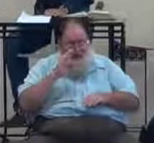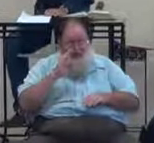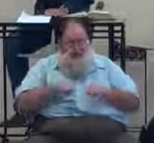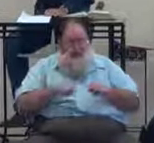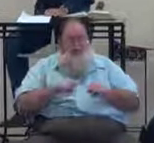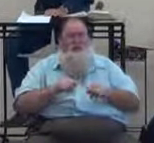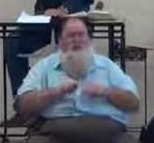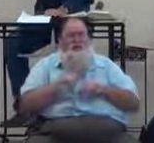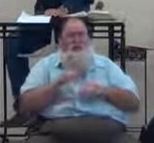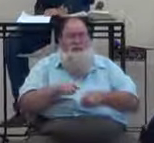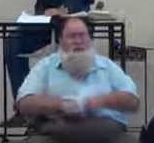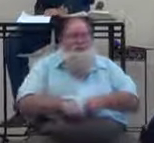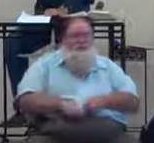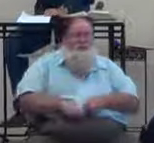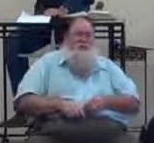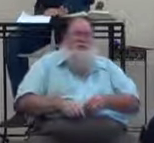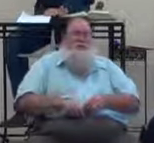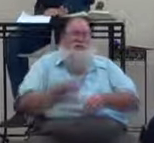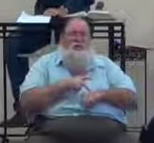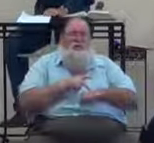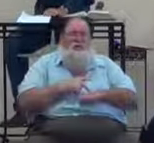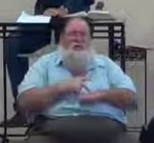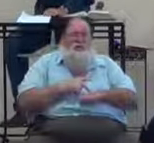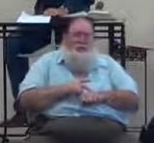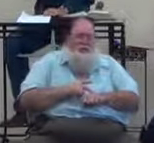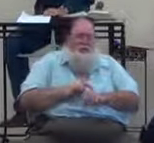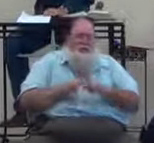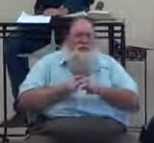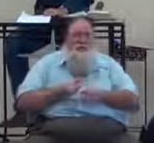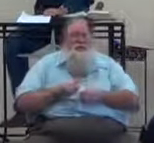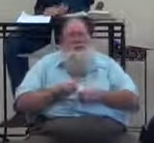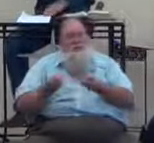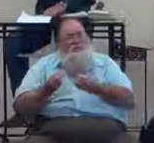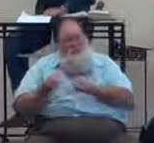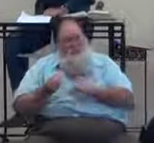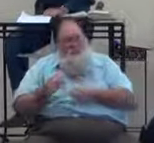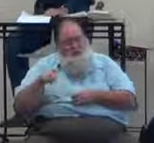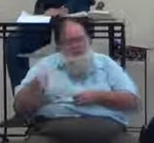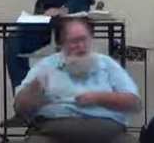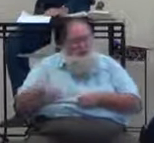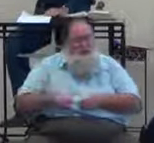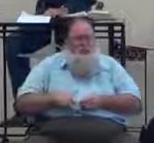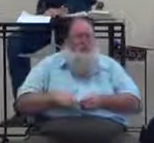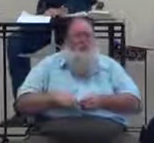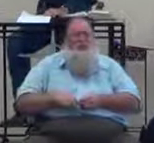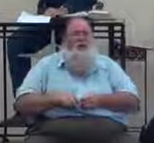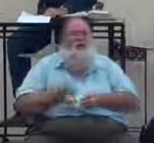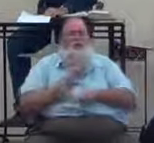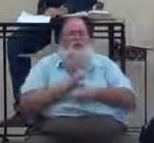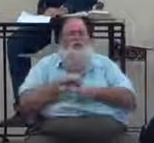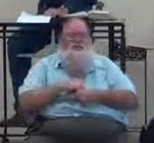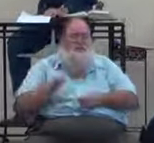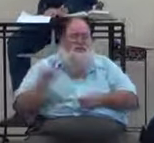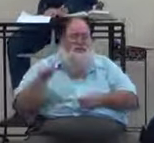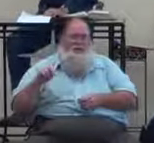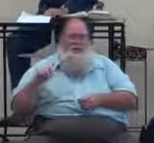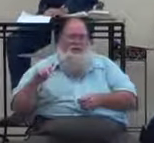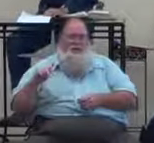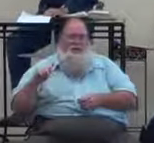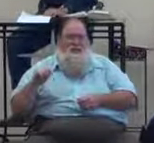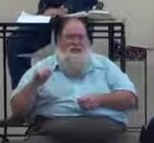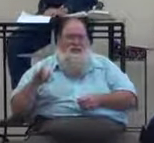Peter sets out on a missionary journey as well, we're going to see. And a church in Antioch will be born. And it's